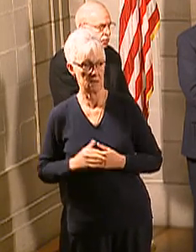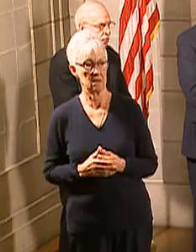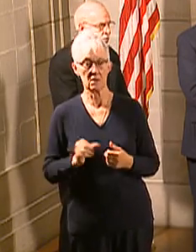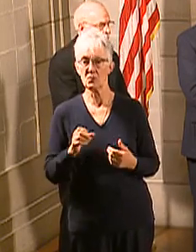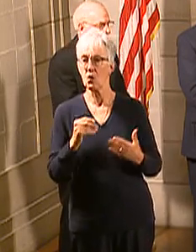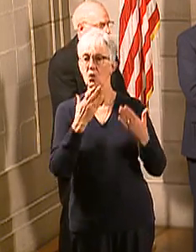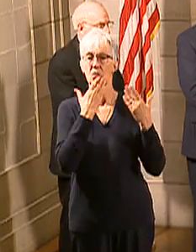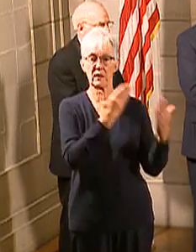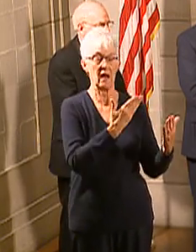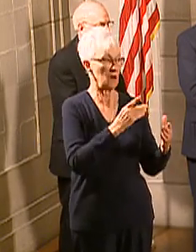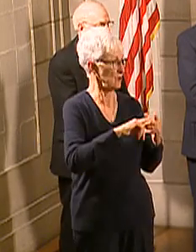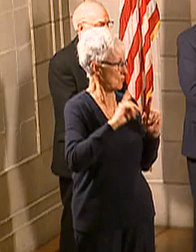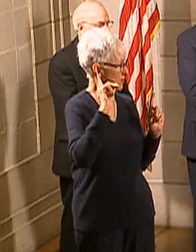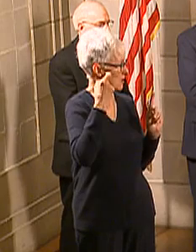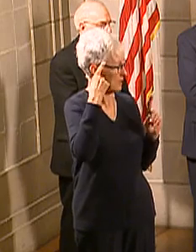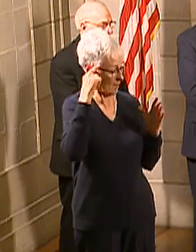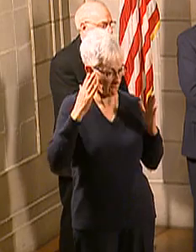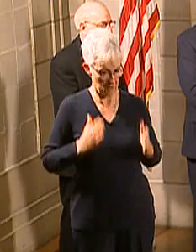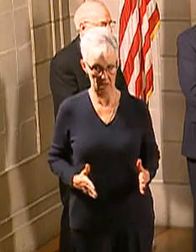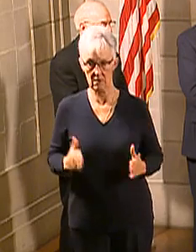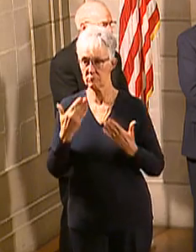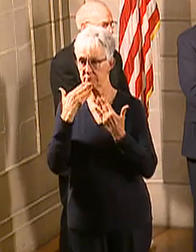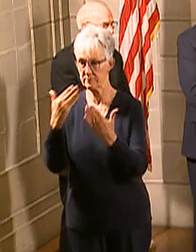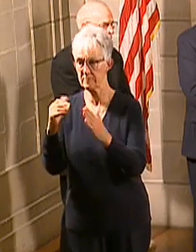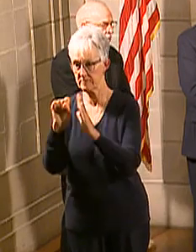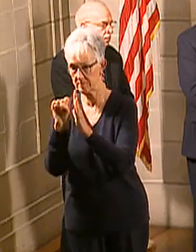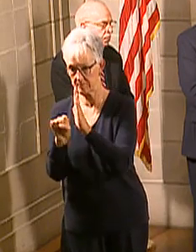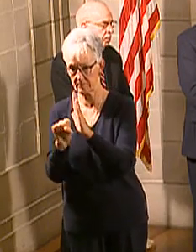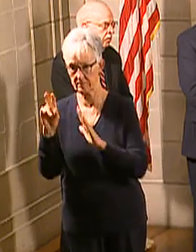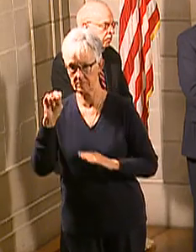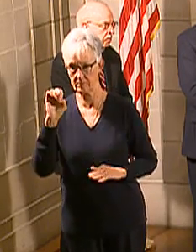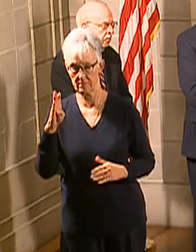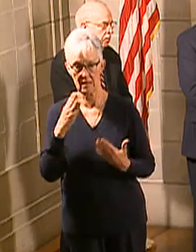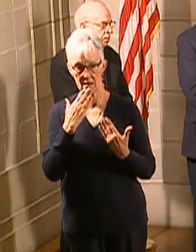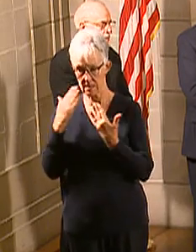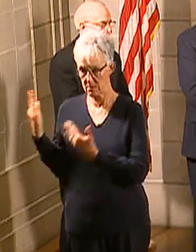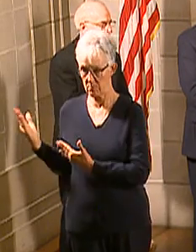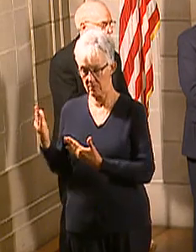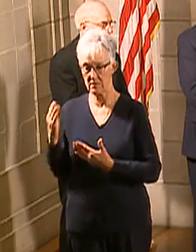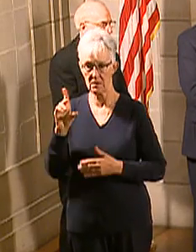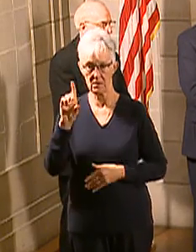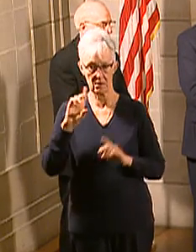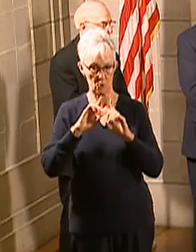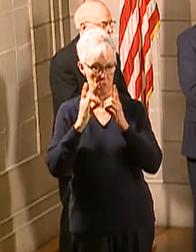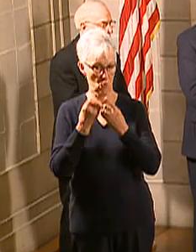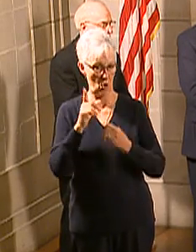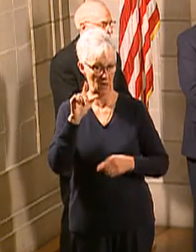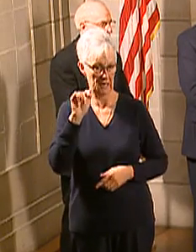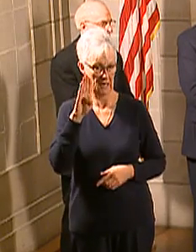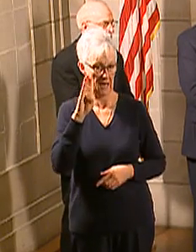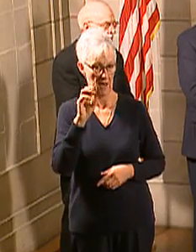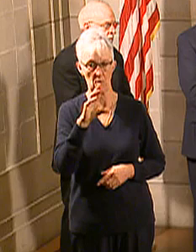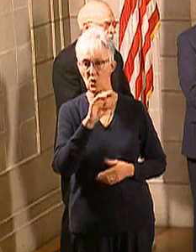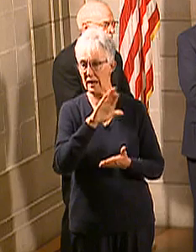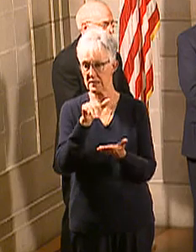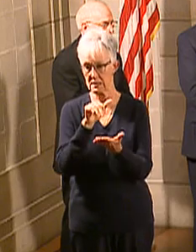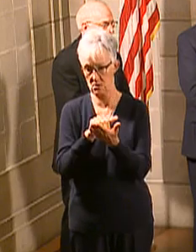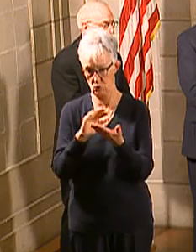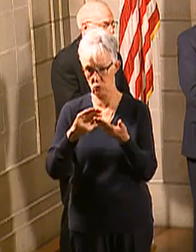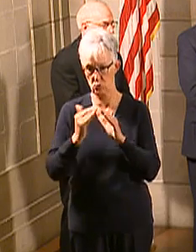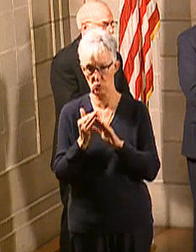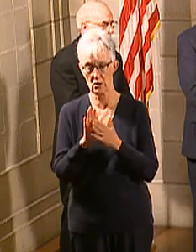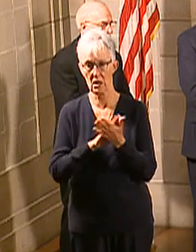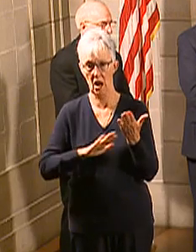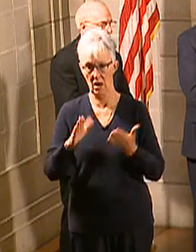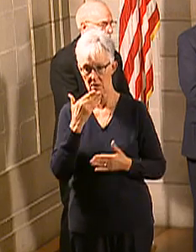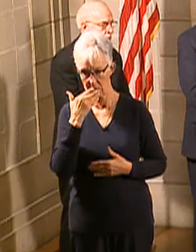Thank you to the governor, thank you to the state of Nebraska, to the Department of Labor, and thank you to Central Community College for partnering with us so that we